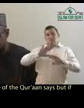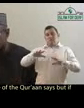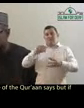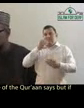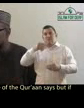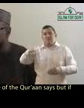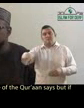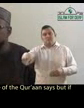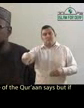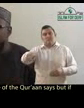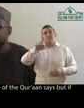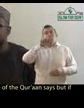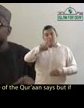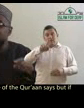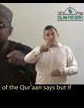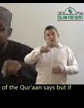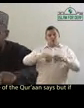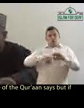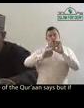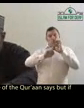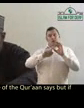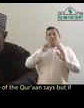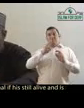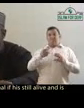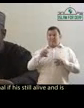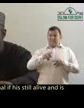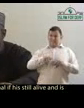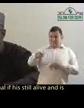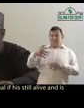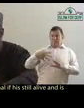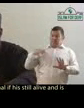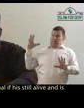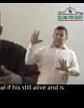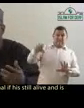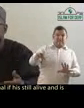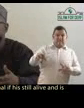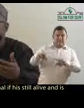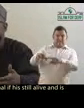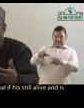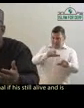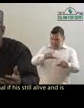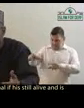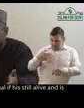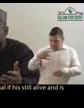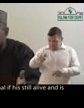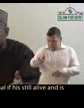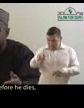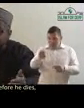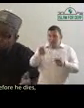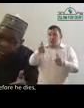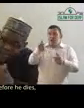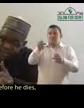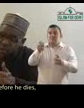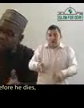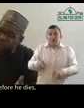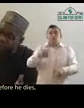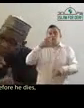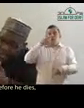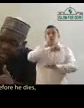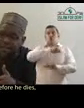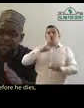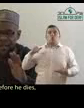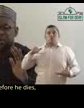it. But the verse of the Quran said, but if that animal that was being eaten by another animal, if he's still alive and he's about to die and you can slaughter